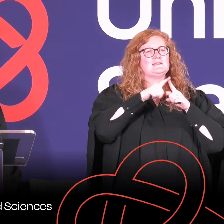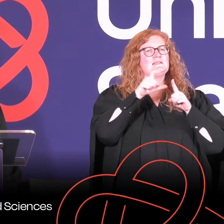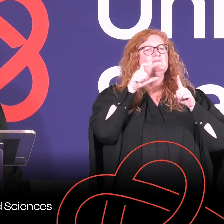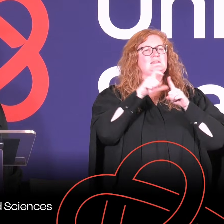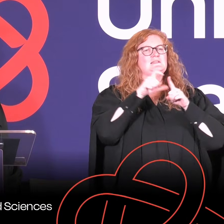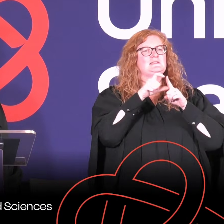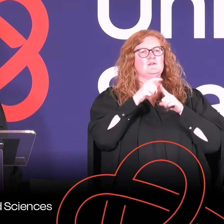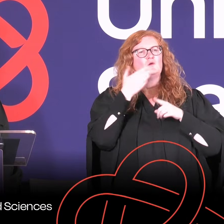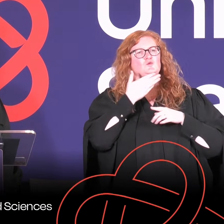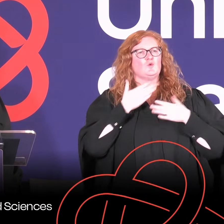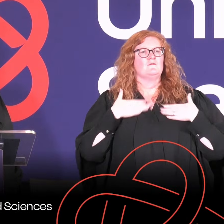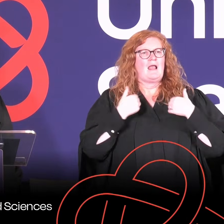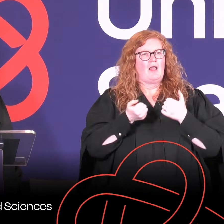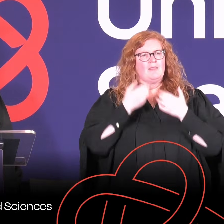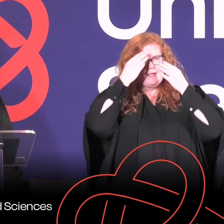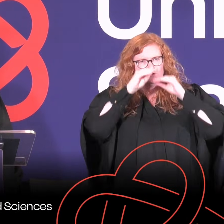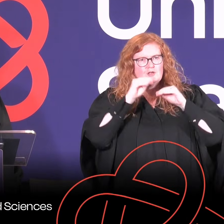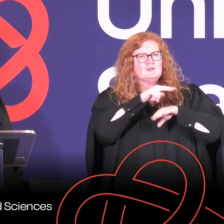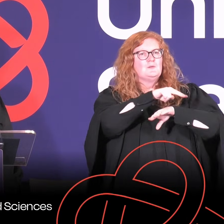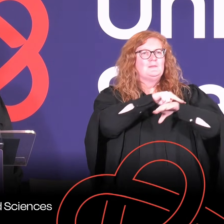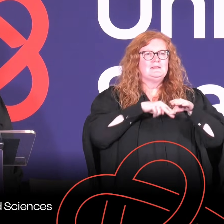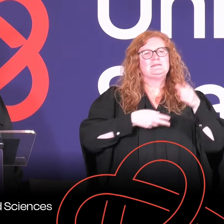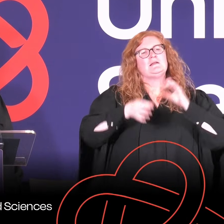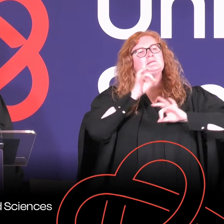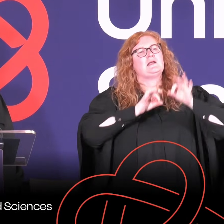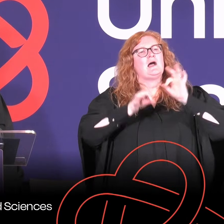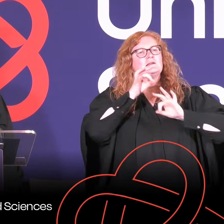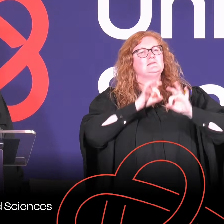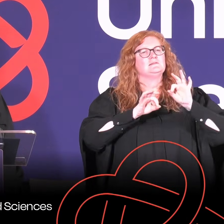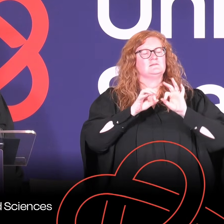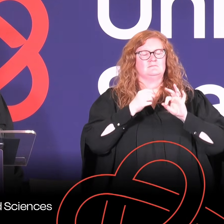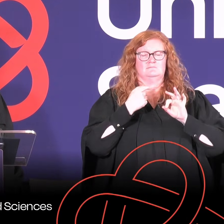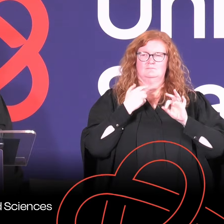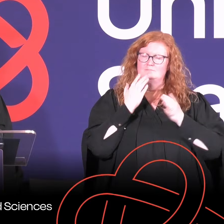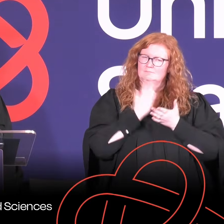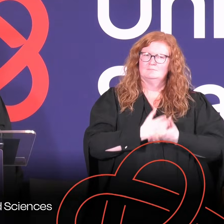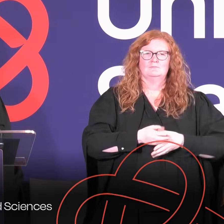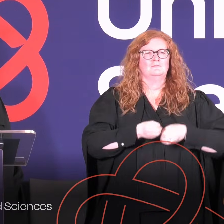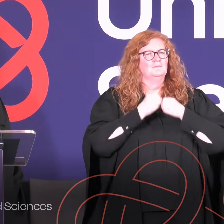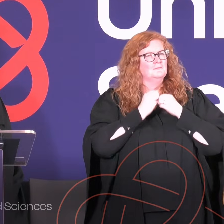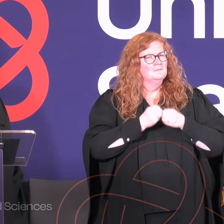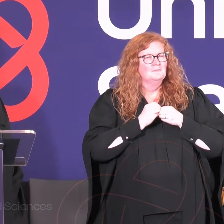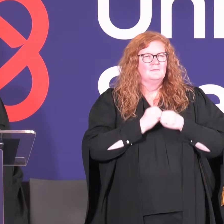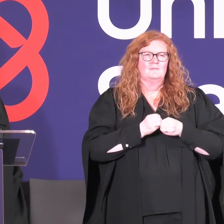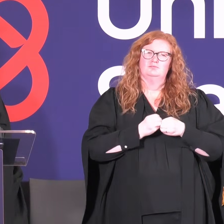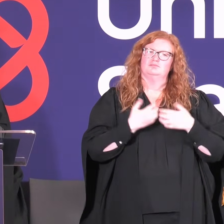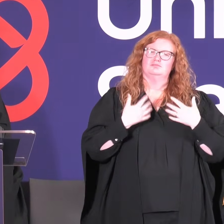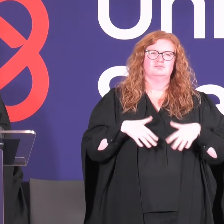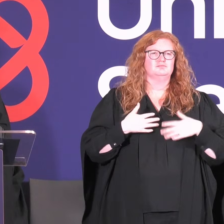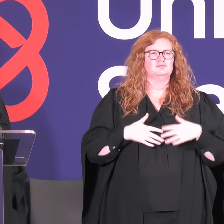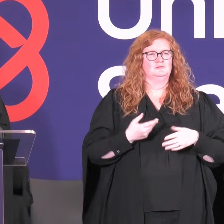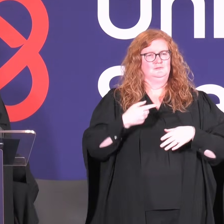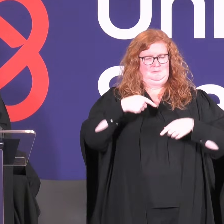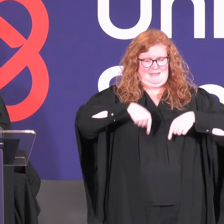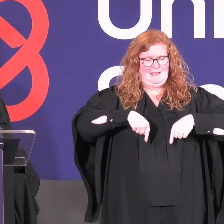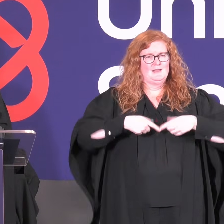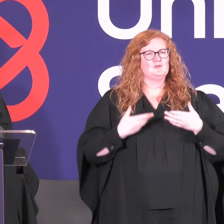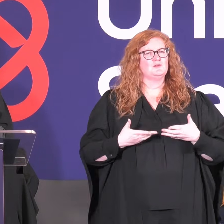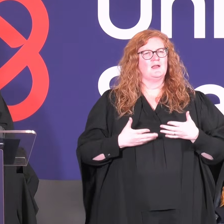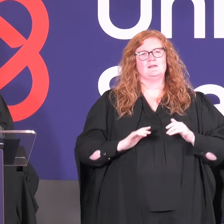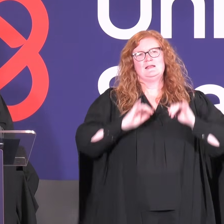of Health, Education, Policing and Sciences, it's a genuine privilege to stand here today to celebrate